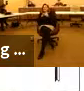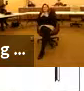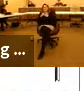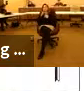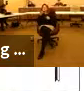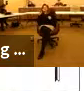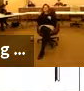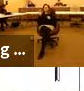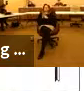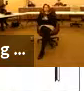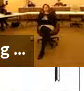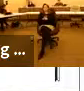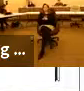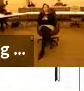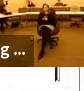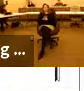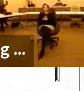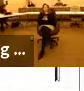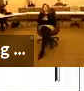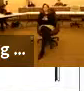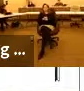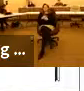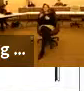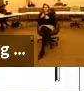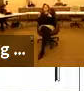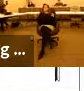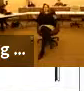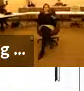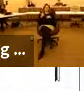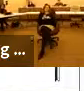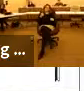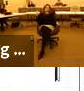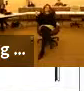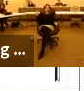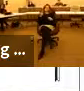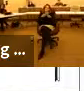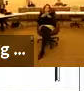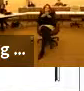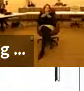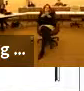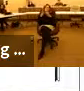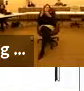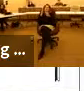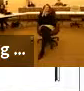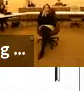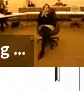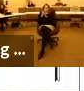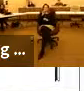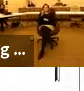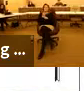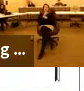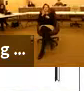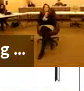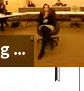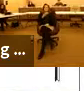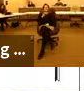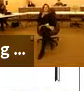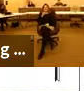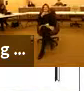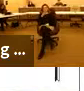that the tractor trailers and the increased traffic wouldn't be utilizing the Erie Station, West Henrietta